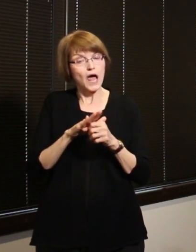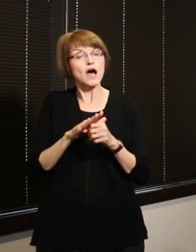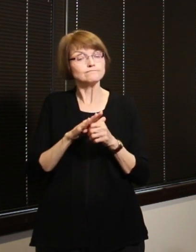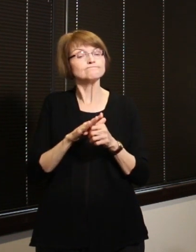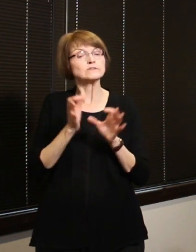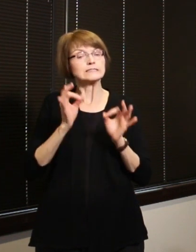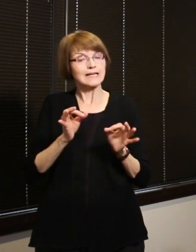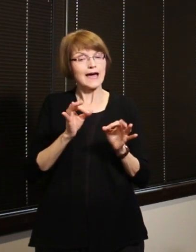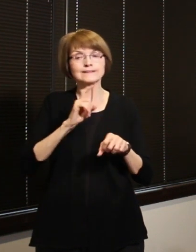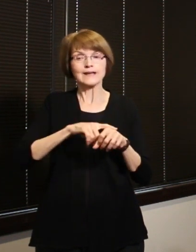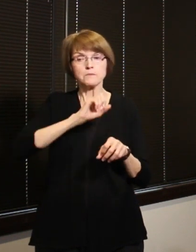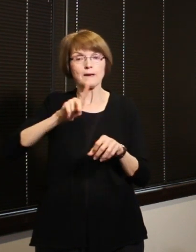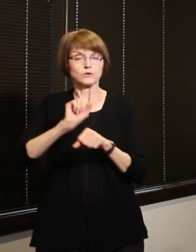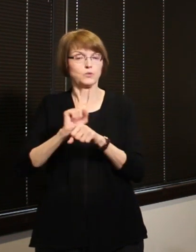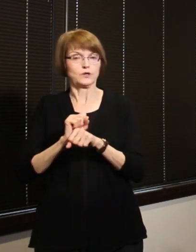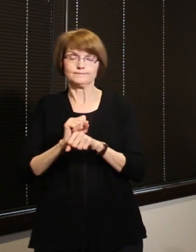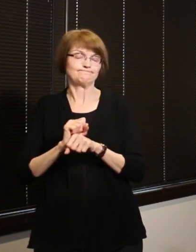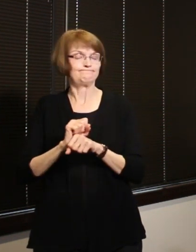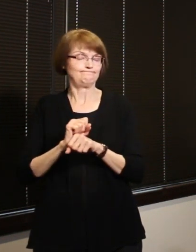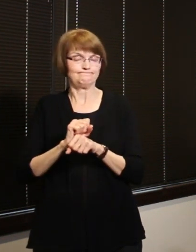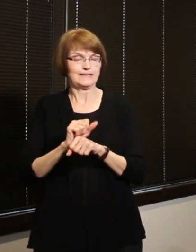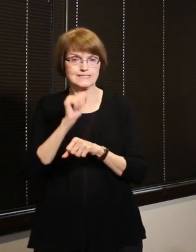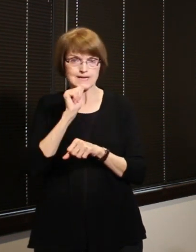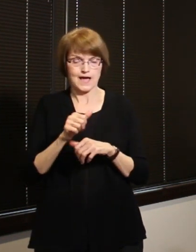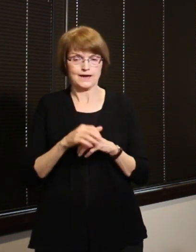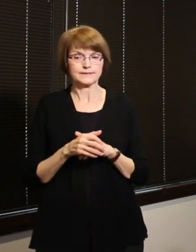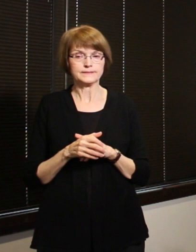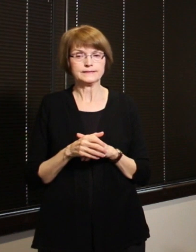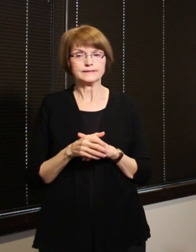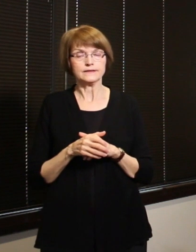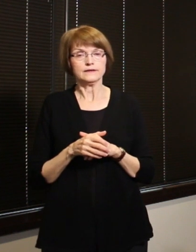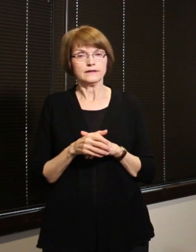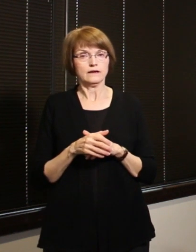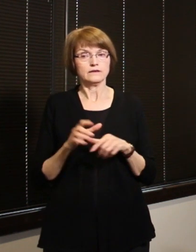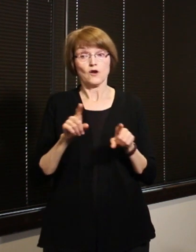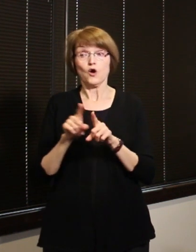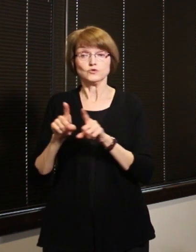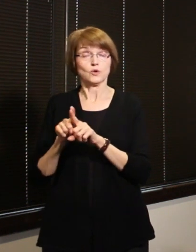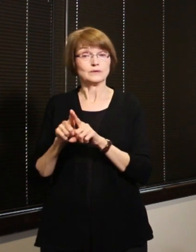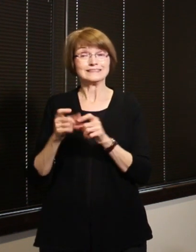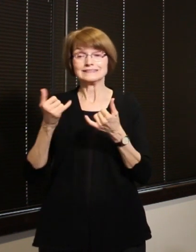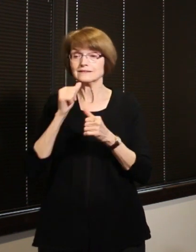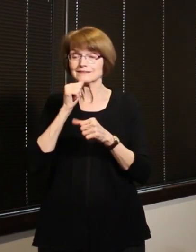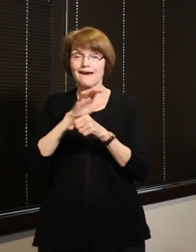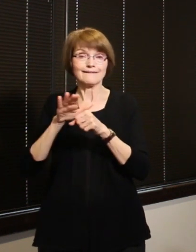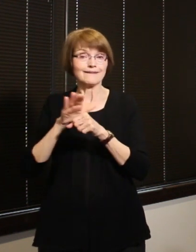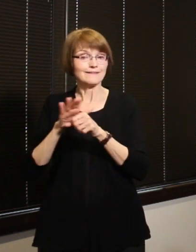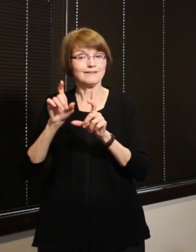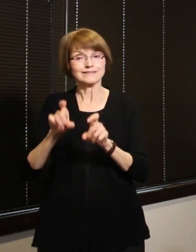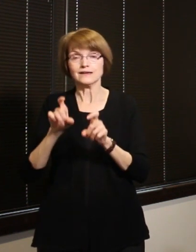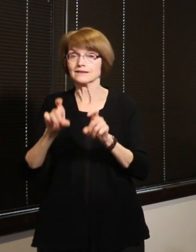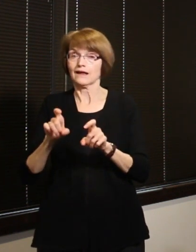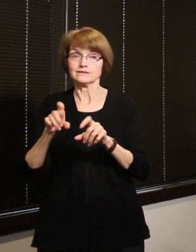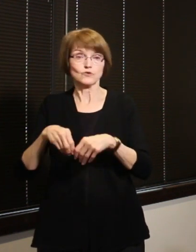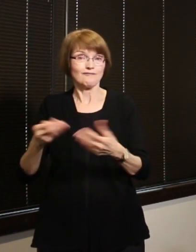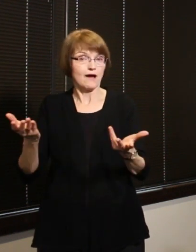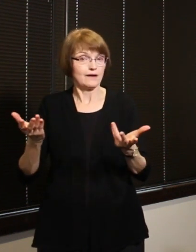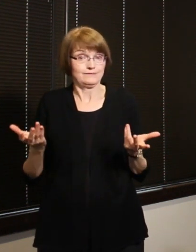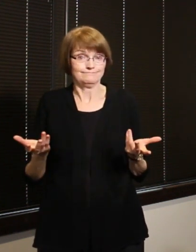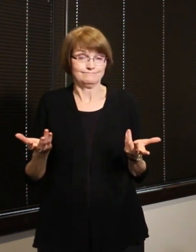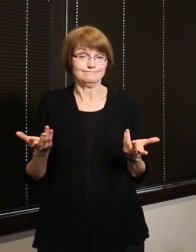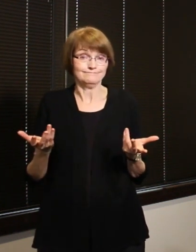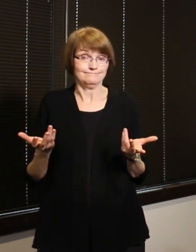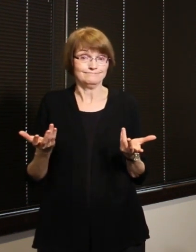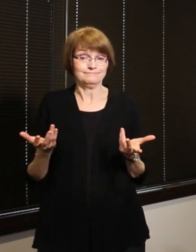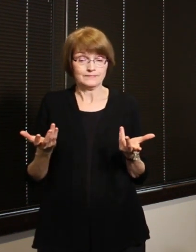is there is still challenges in the supply chain for testing supplies, and so